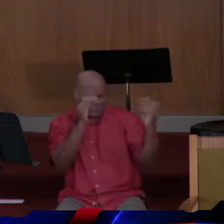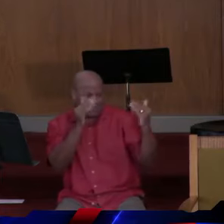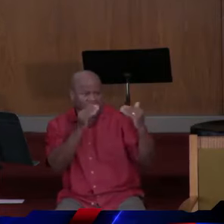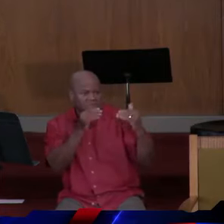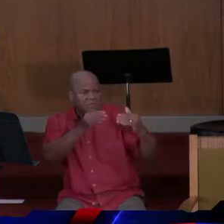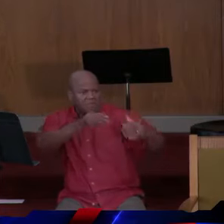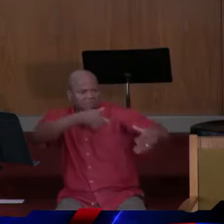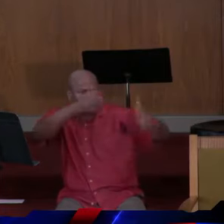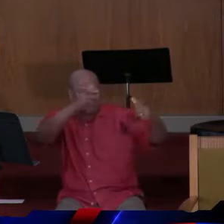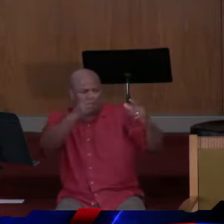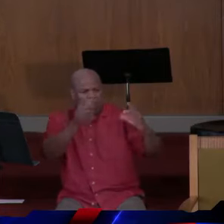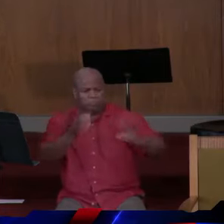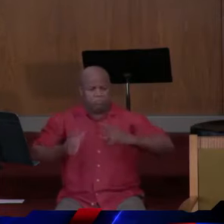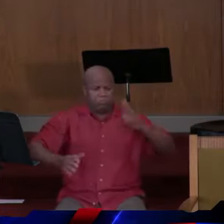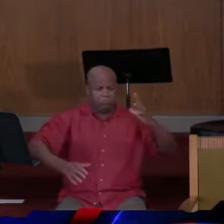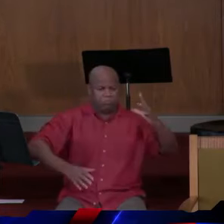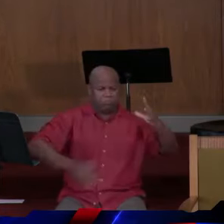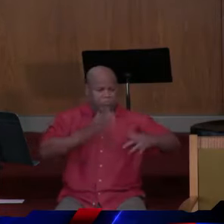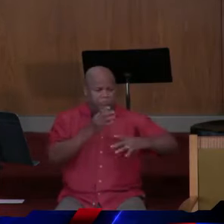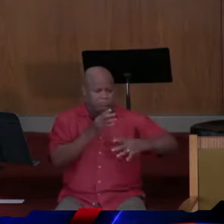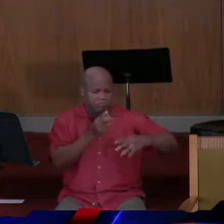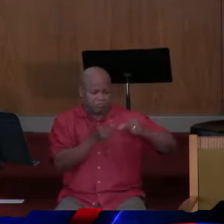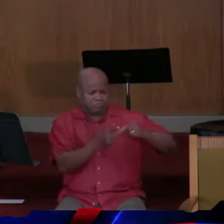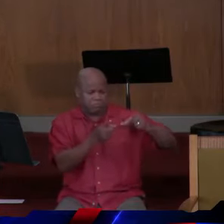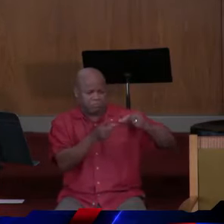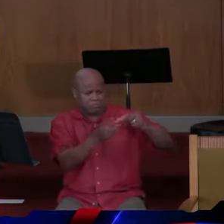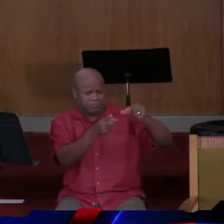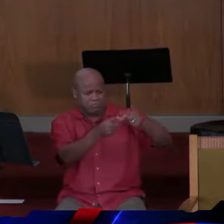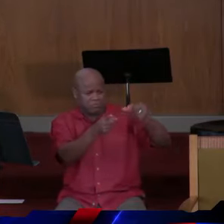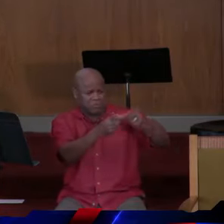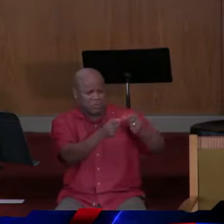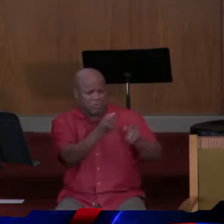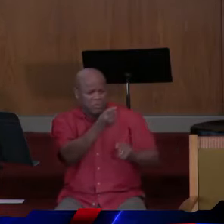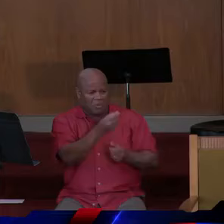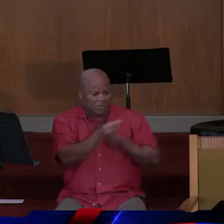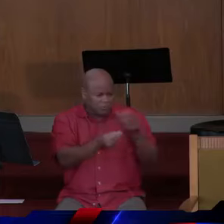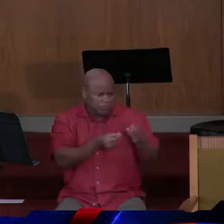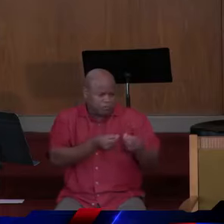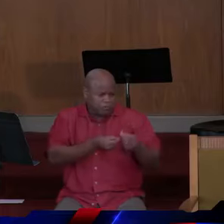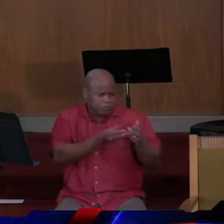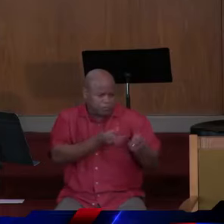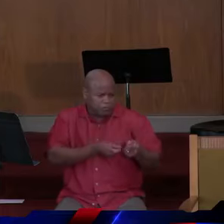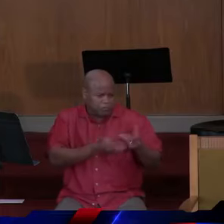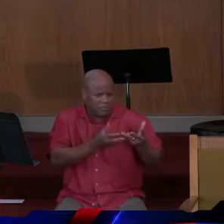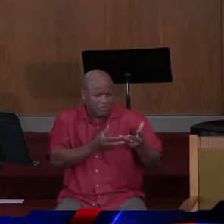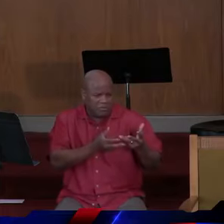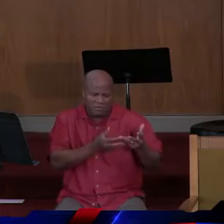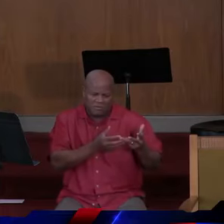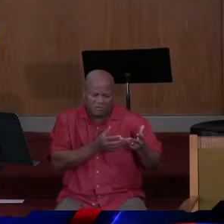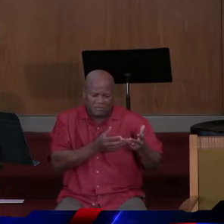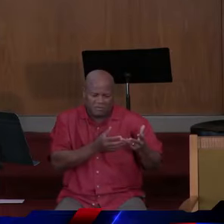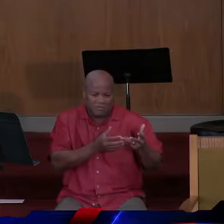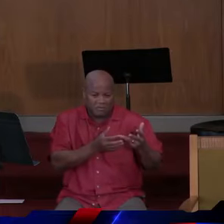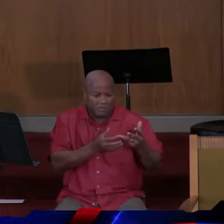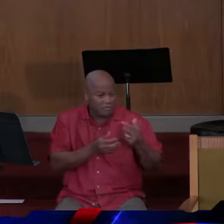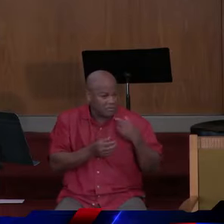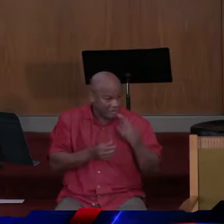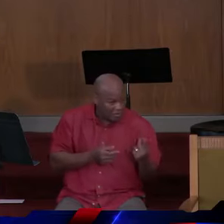bounty of words. But I tell them, If God has called